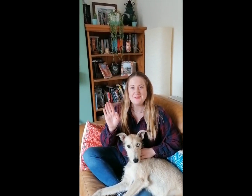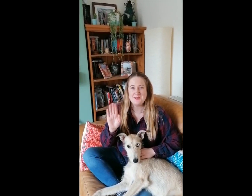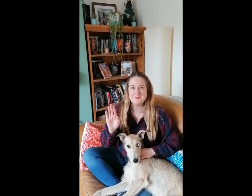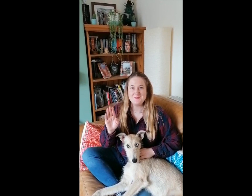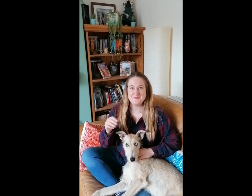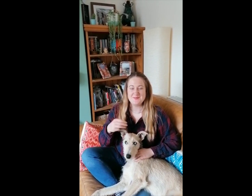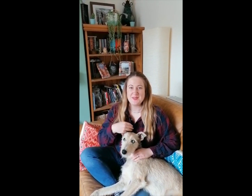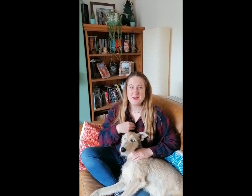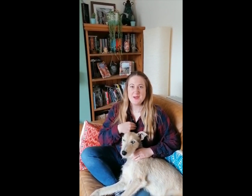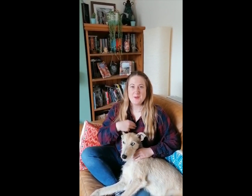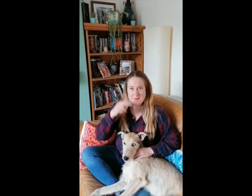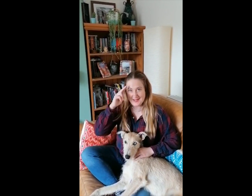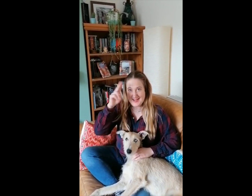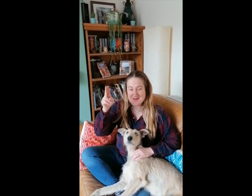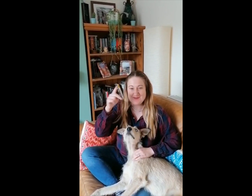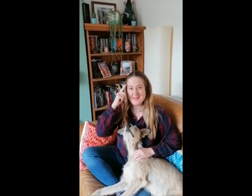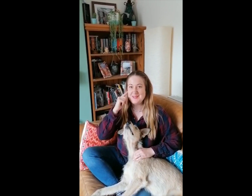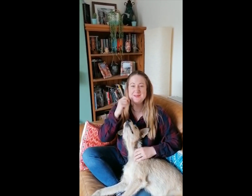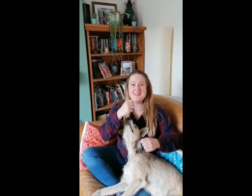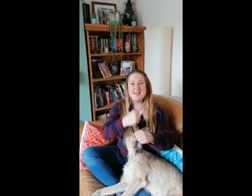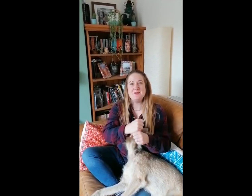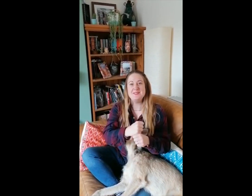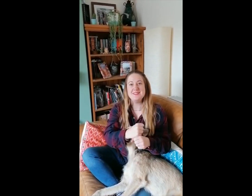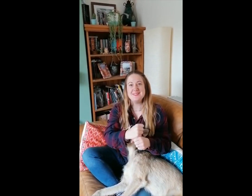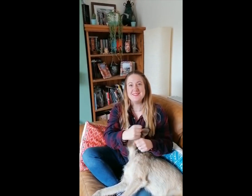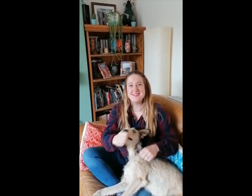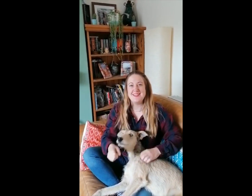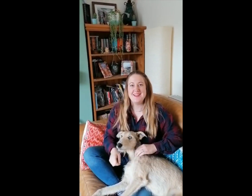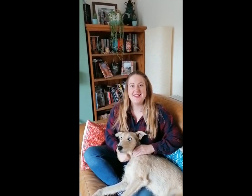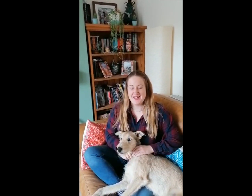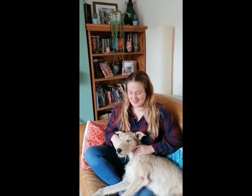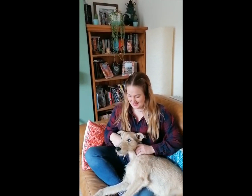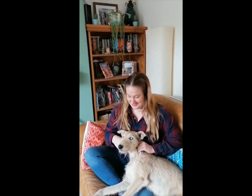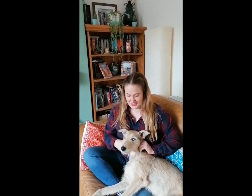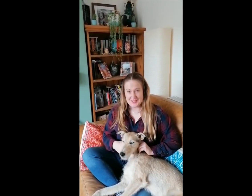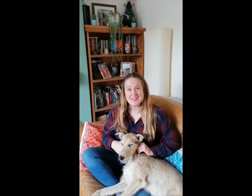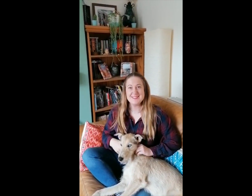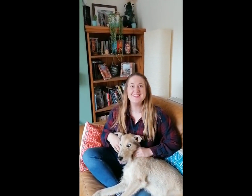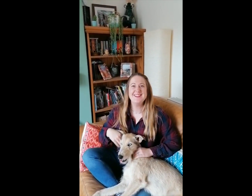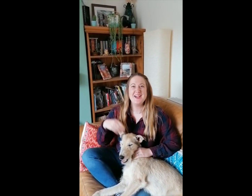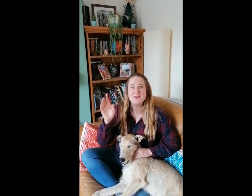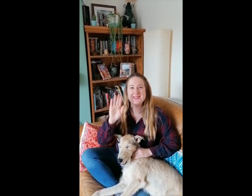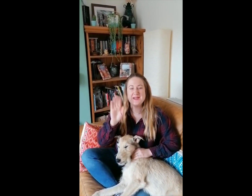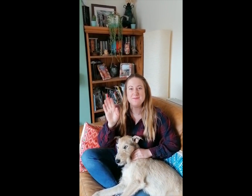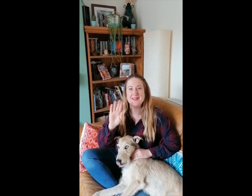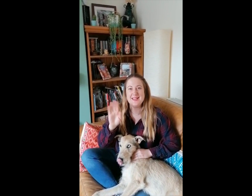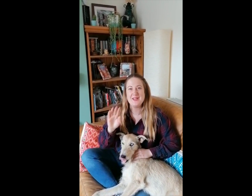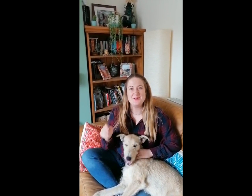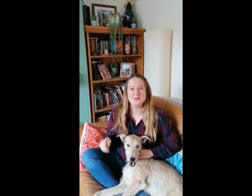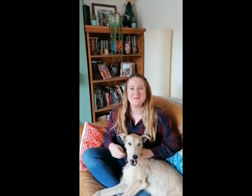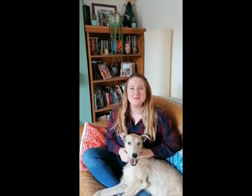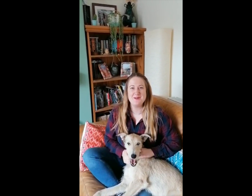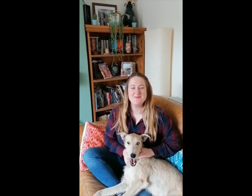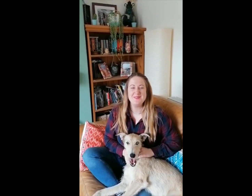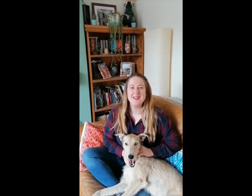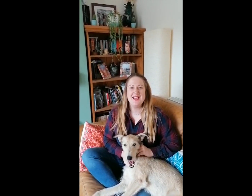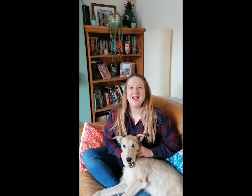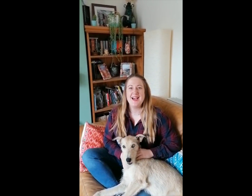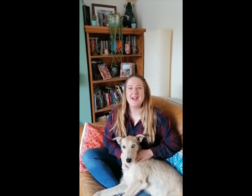everyone. My name is Mrs. Gibbons, and this is Douglas. I want to say a big hello to everyone.